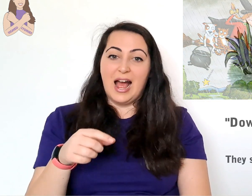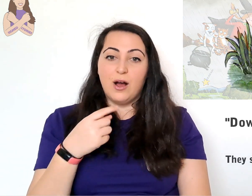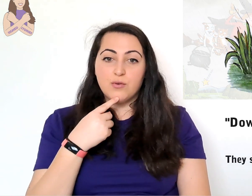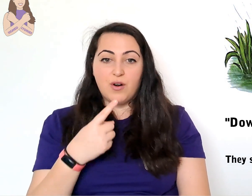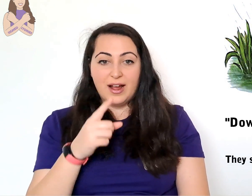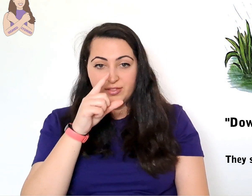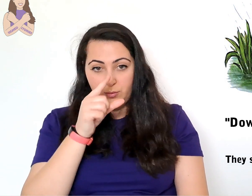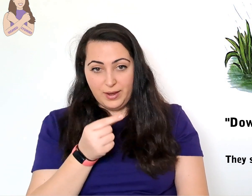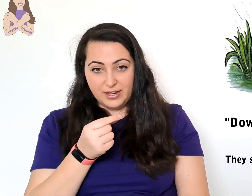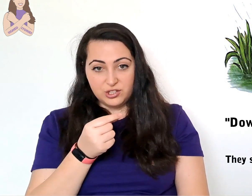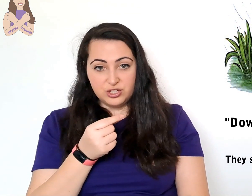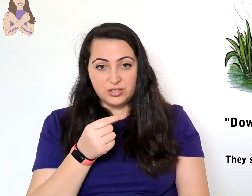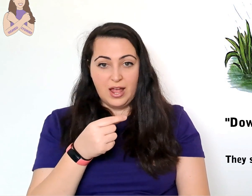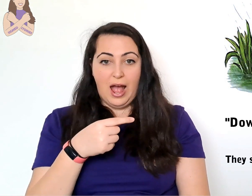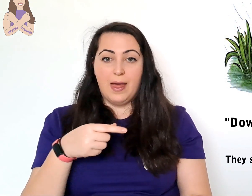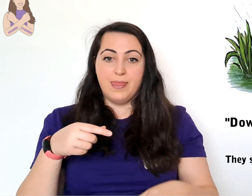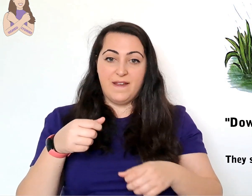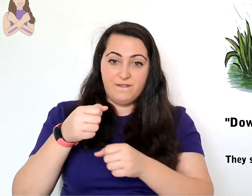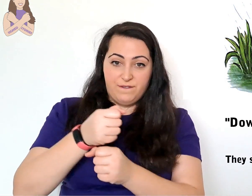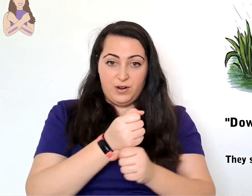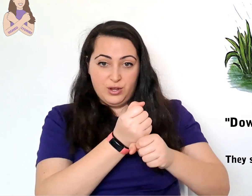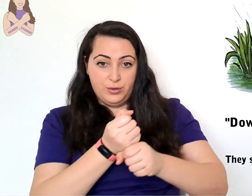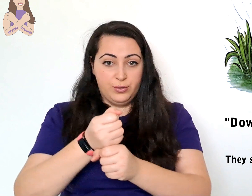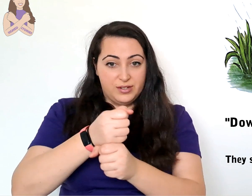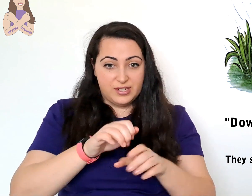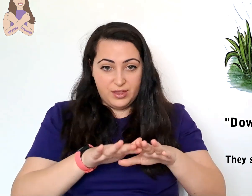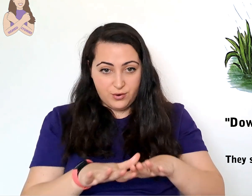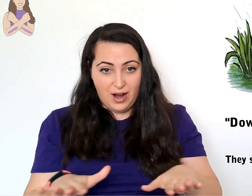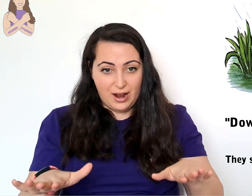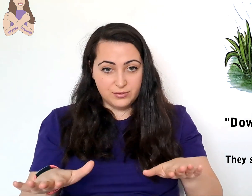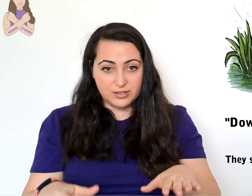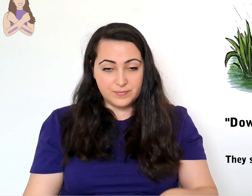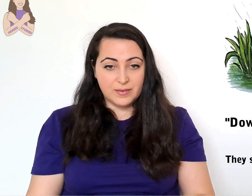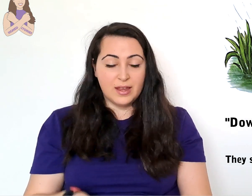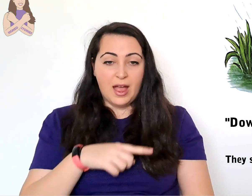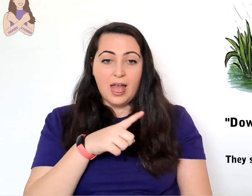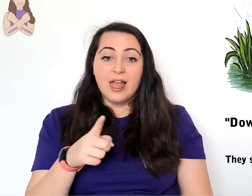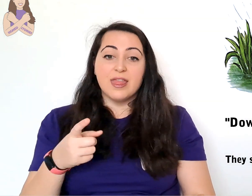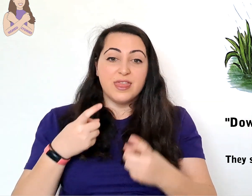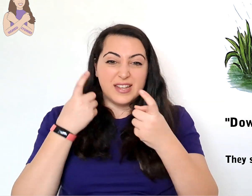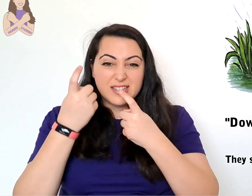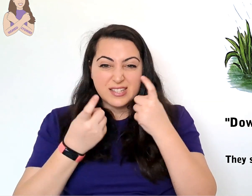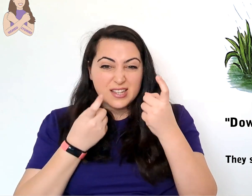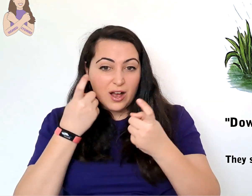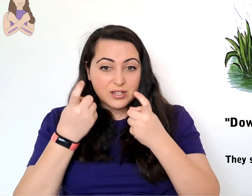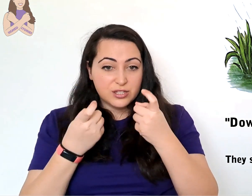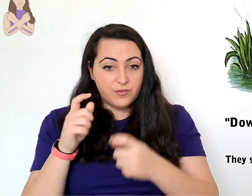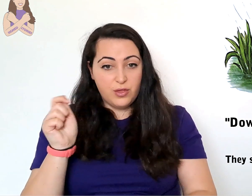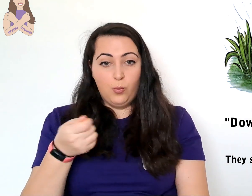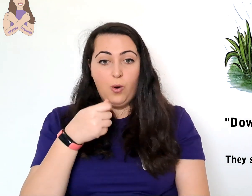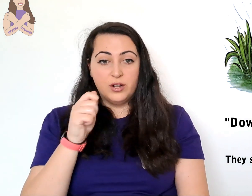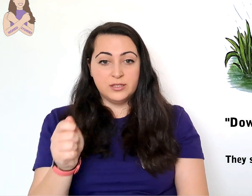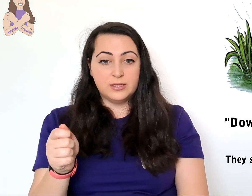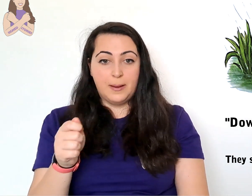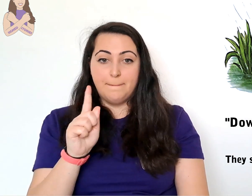Down, cried the witch, and they flew to the ground. They searched for the wand,